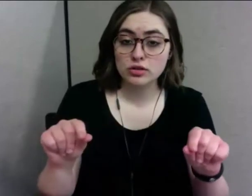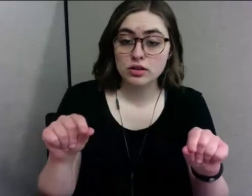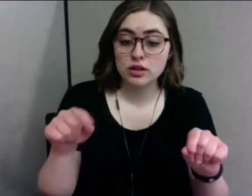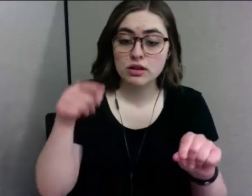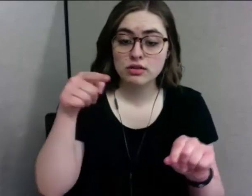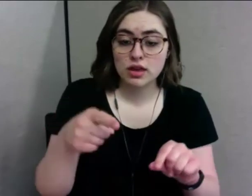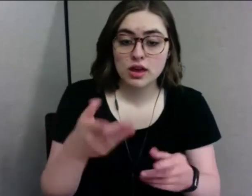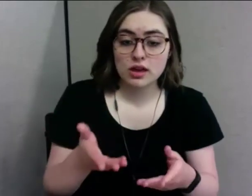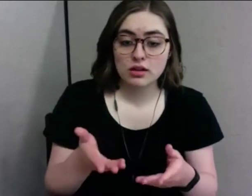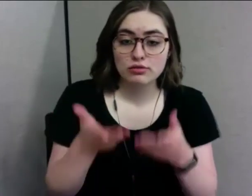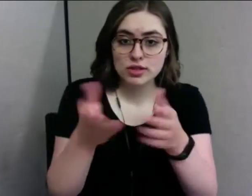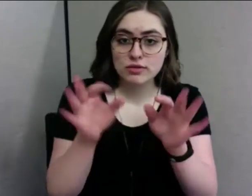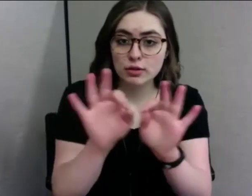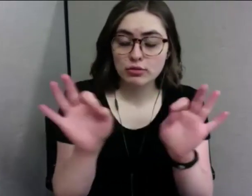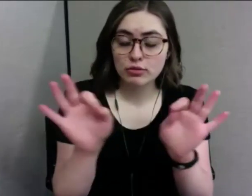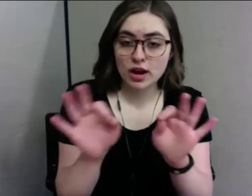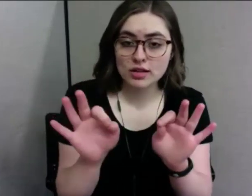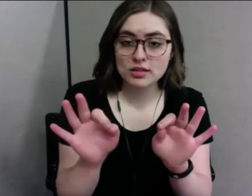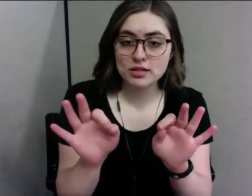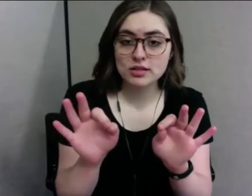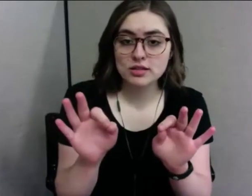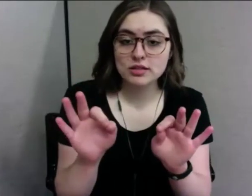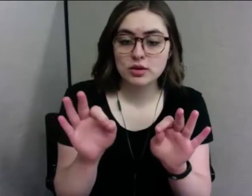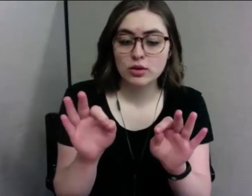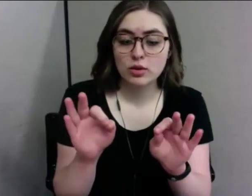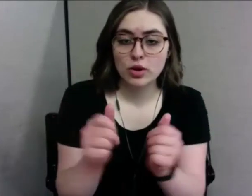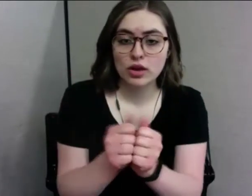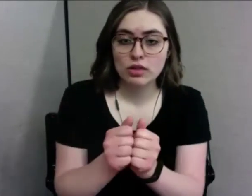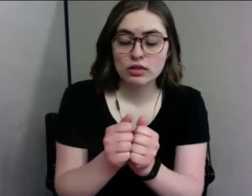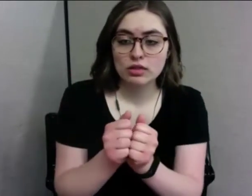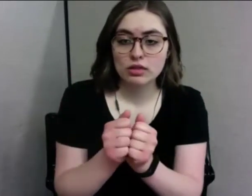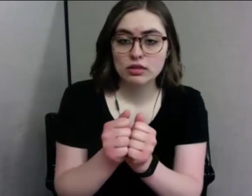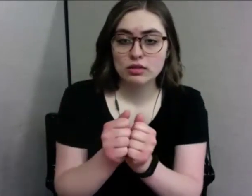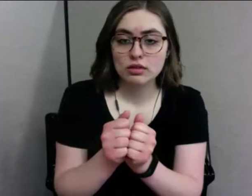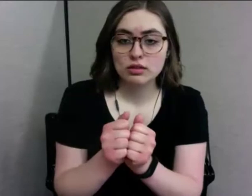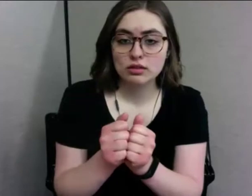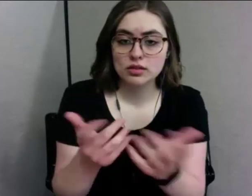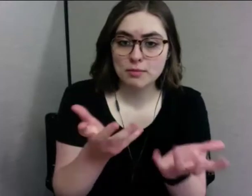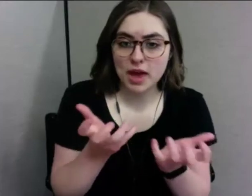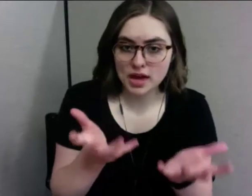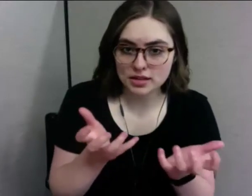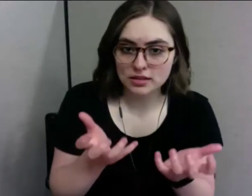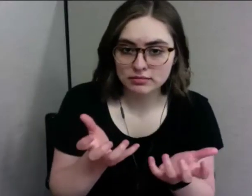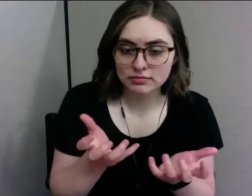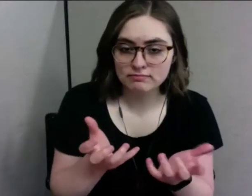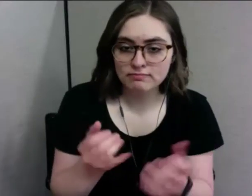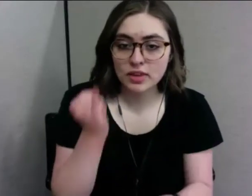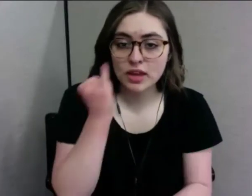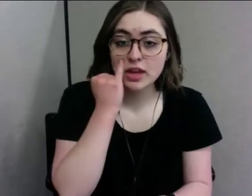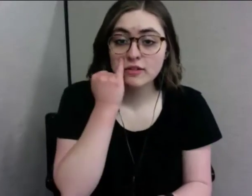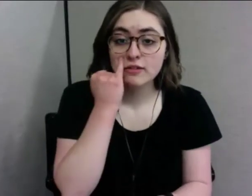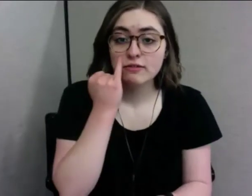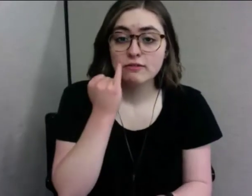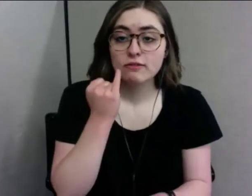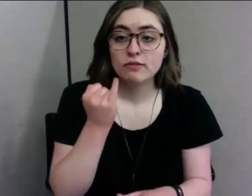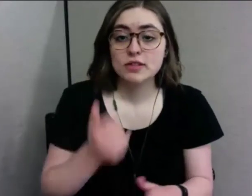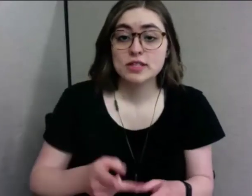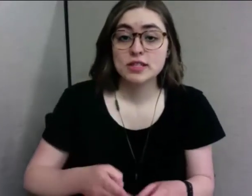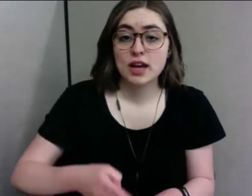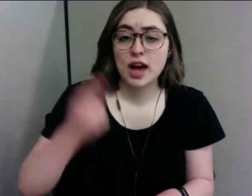The higher the demand and the lower the supply, the higher the price. The lower